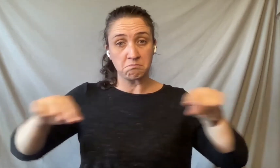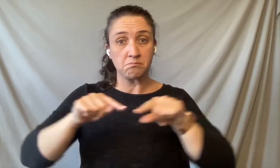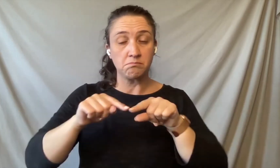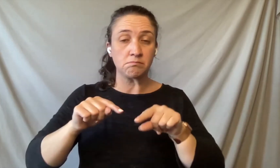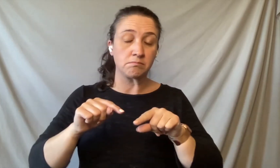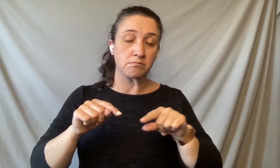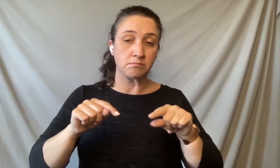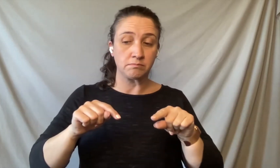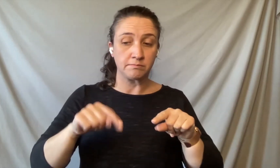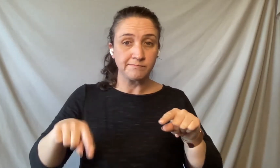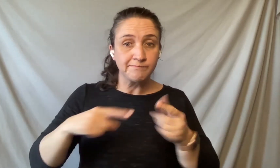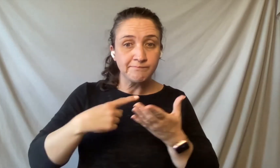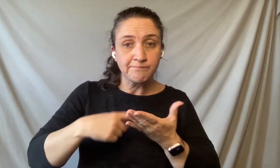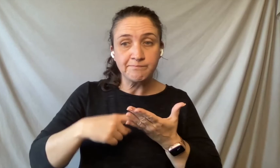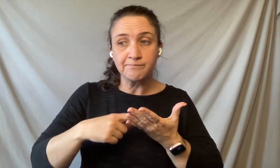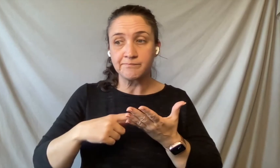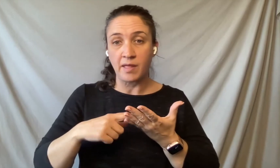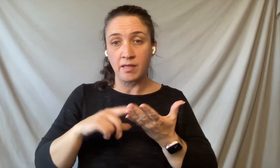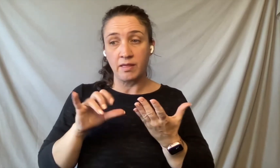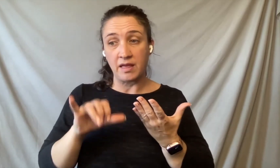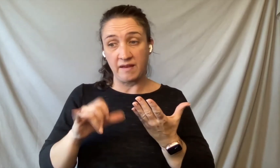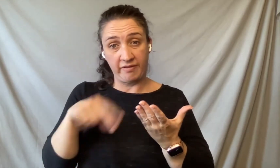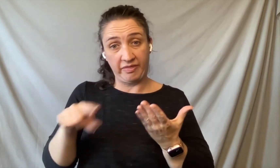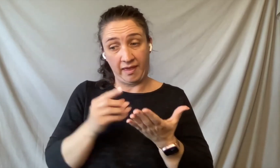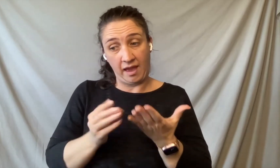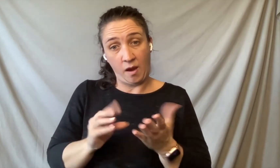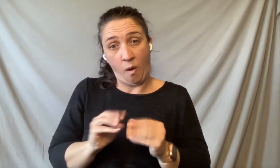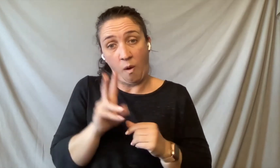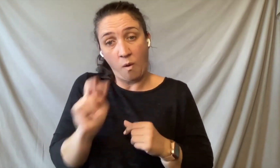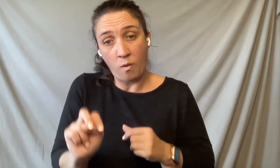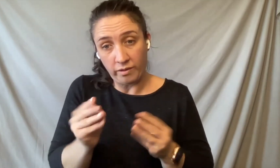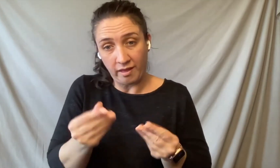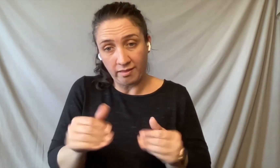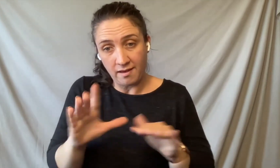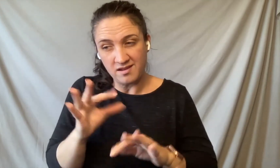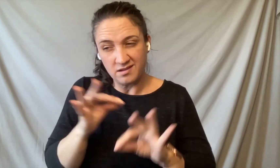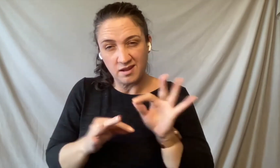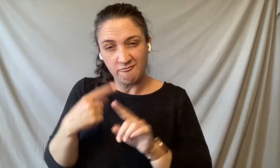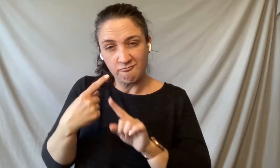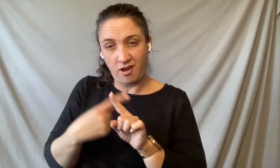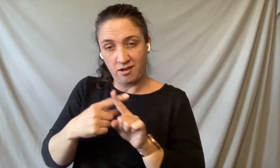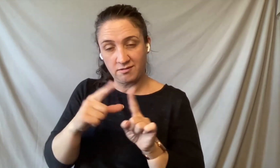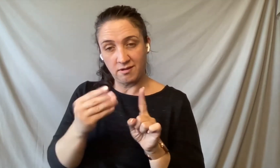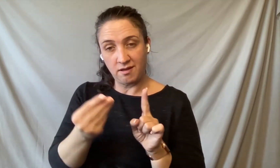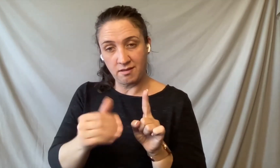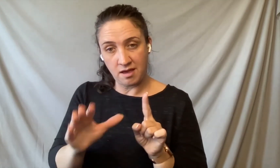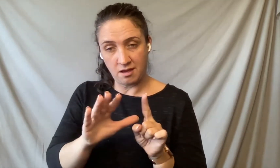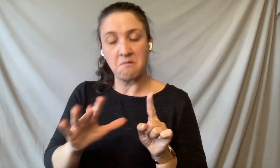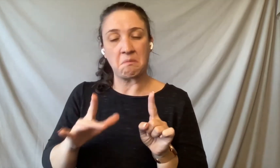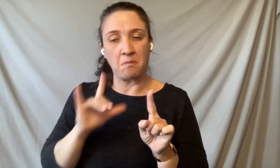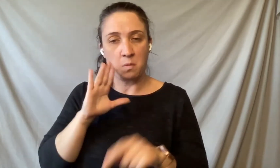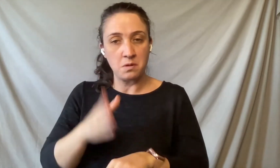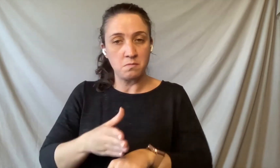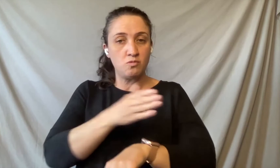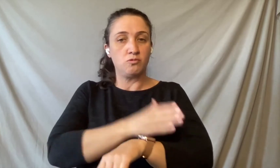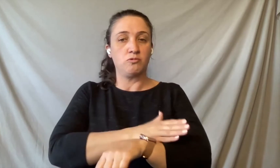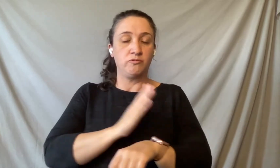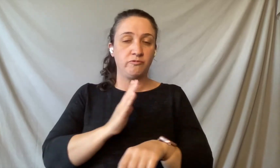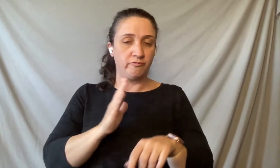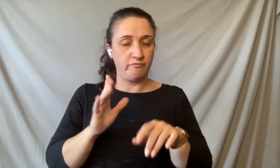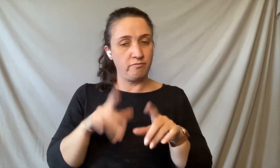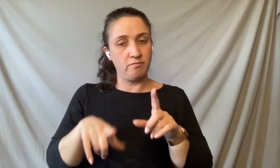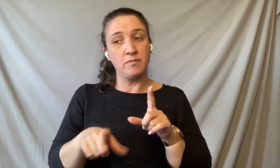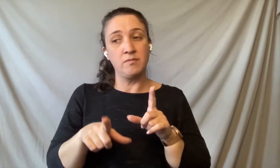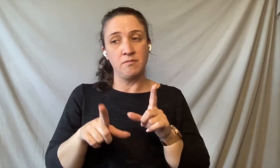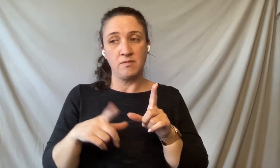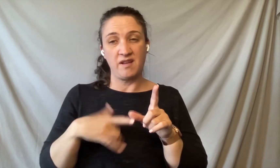infrastructure. And I think that's either a bucket on its own, or maybe it fits under ownership. I think